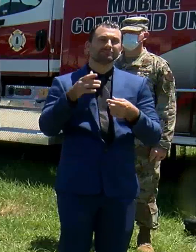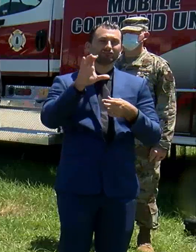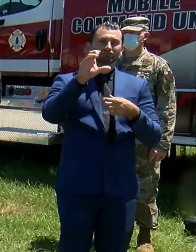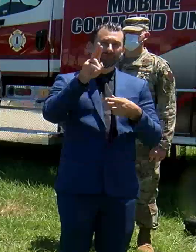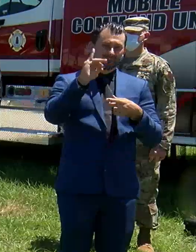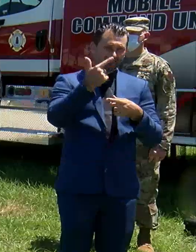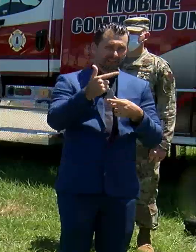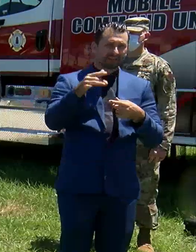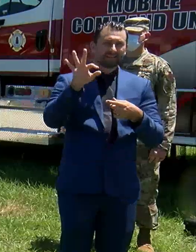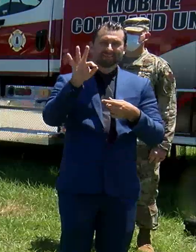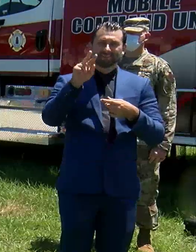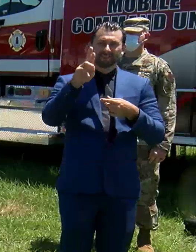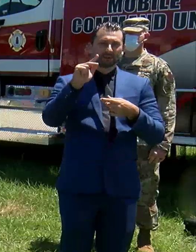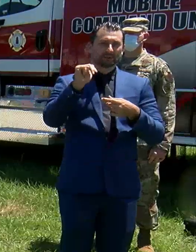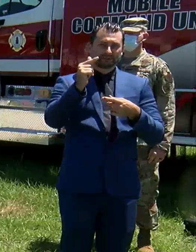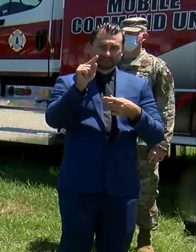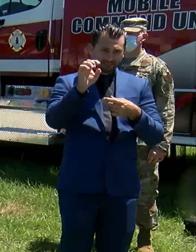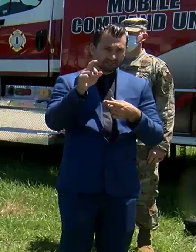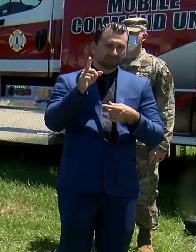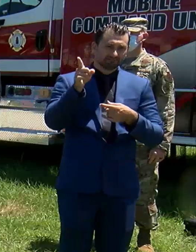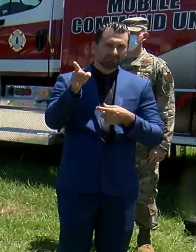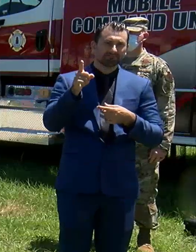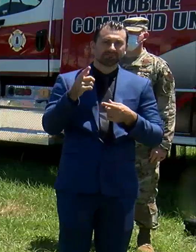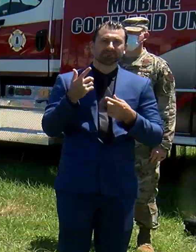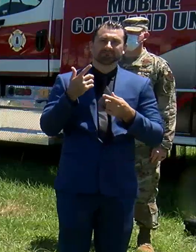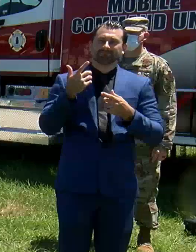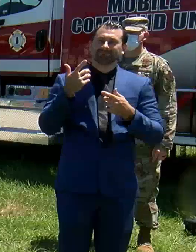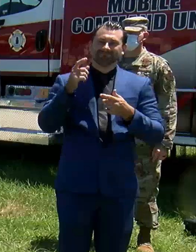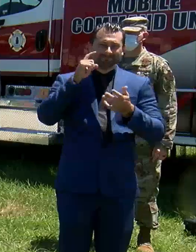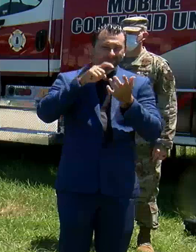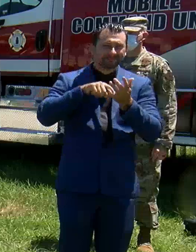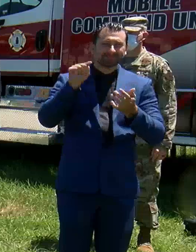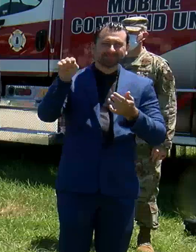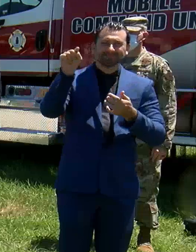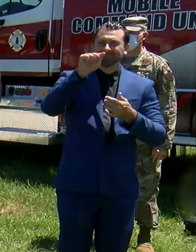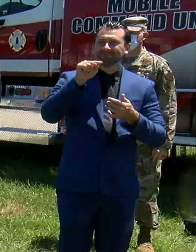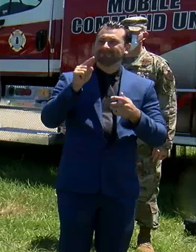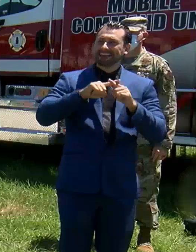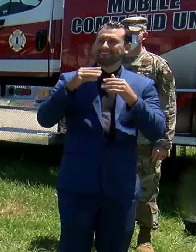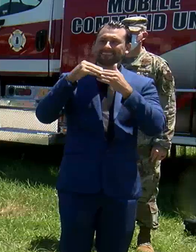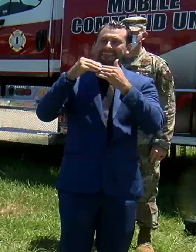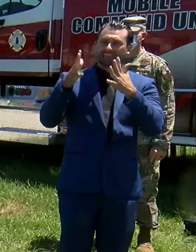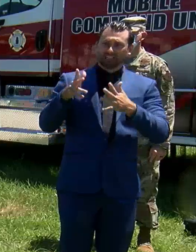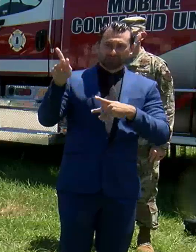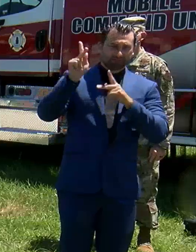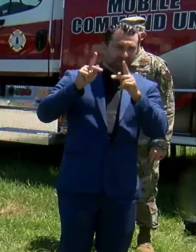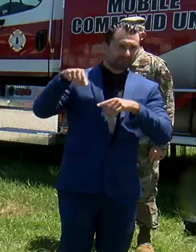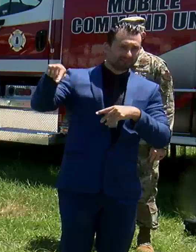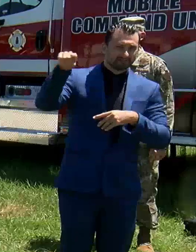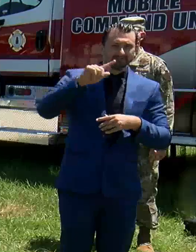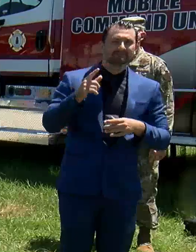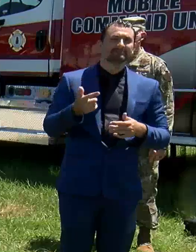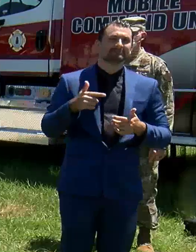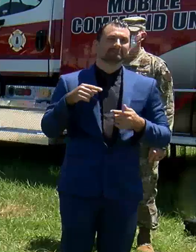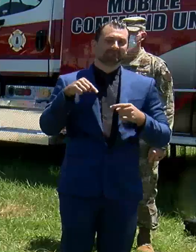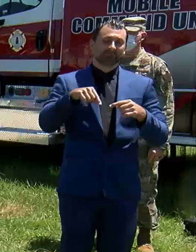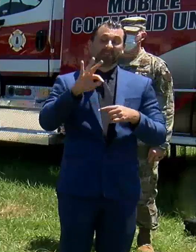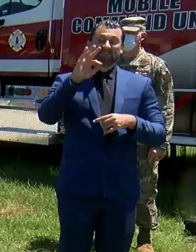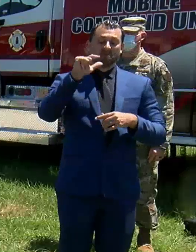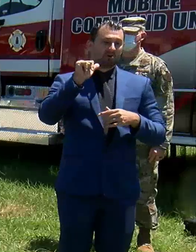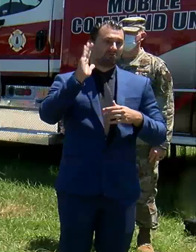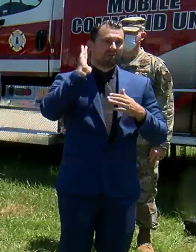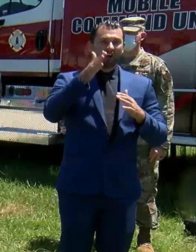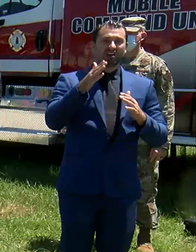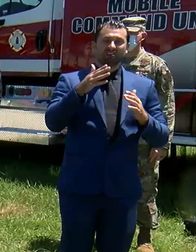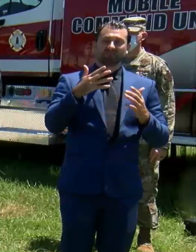different people because obviously Florida is going to be the tip of the spear on making sure that states are prepared to deal with COVID-19 and hurricane season.